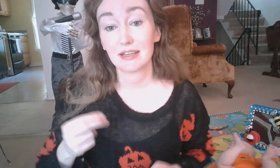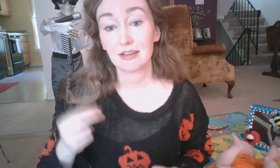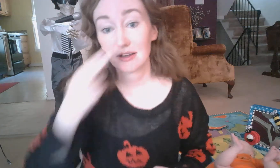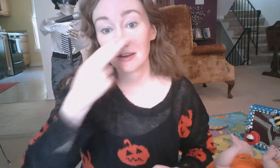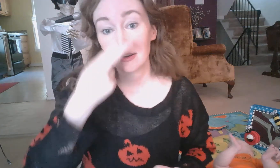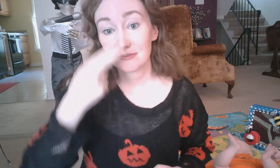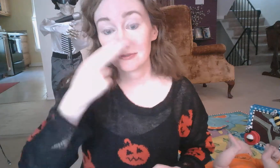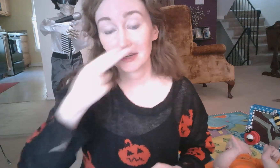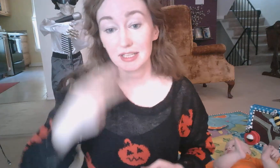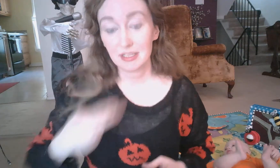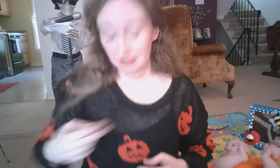say funny